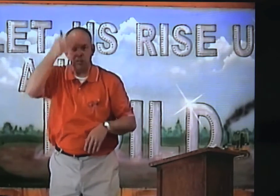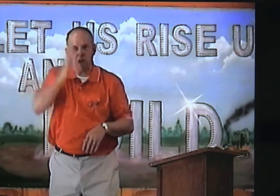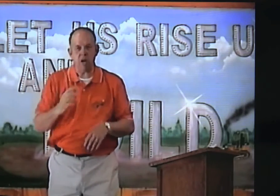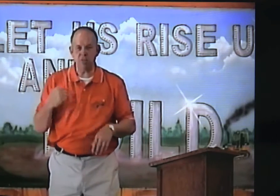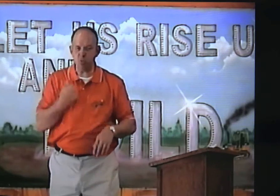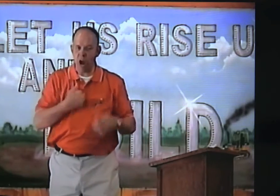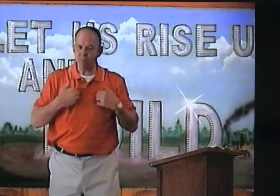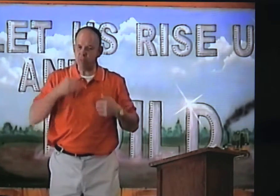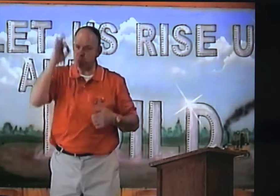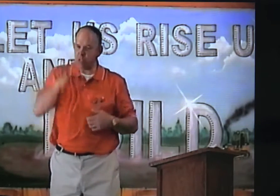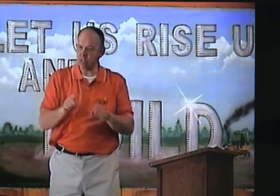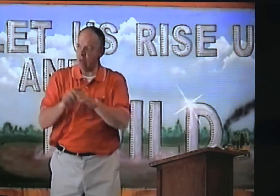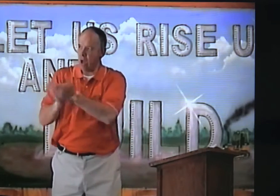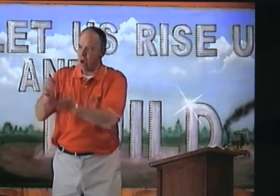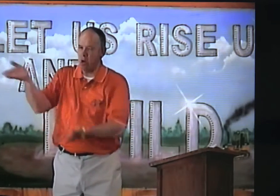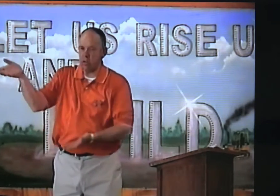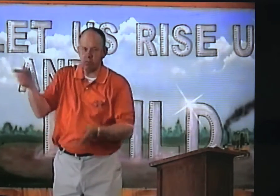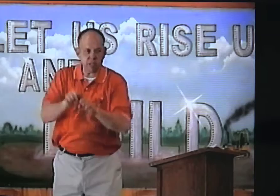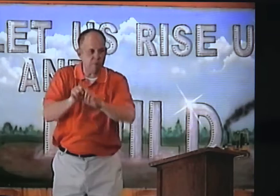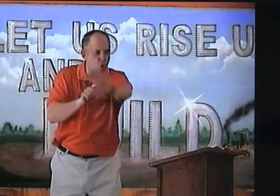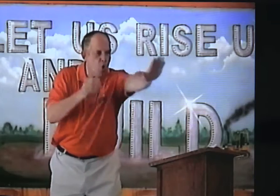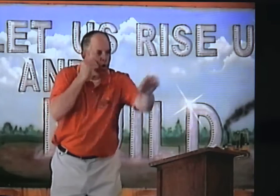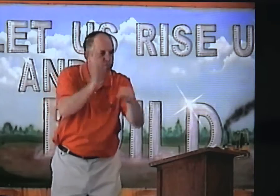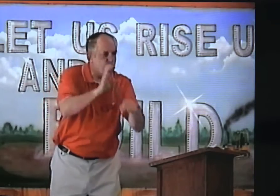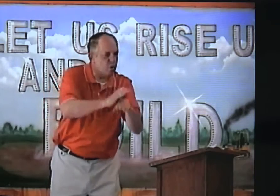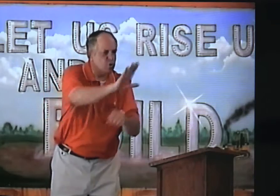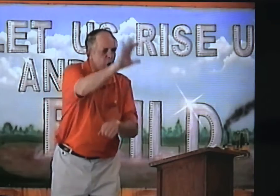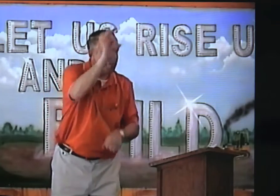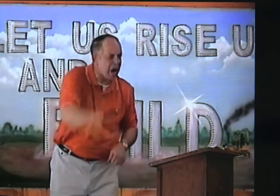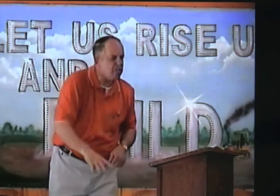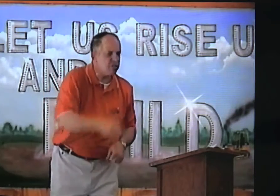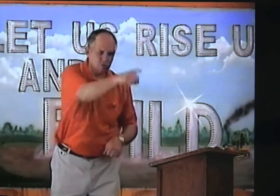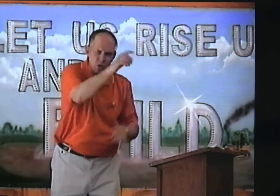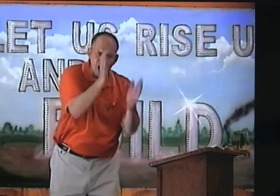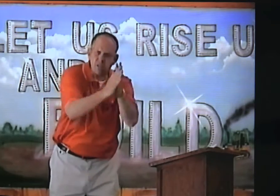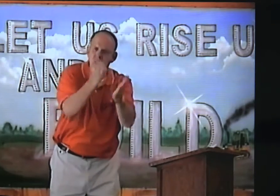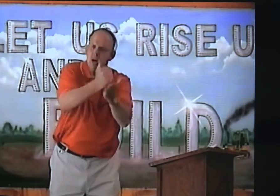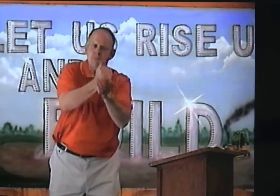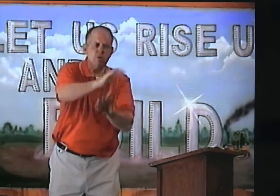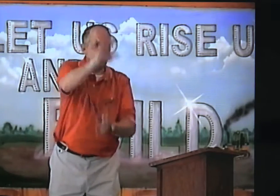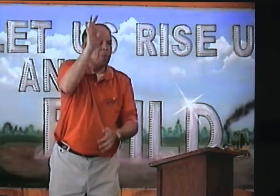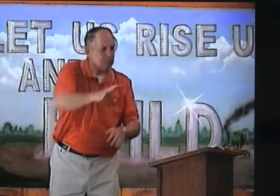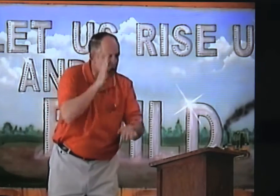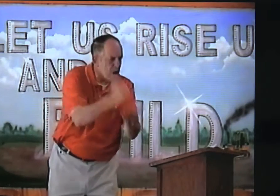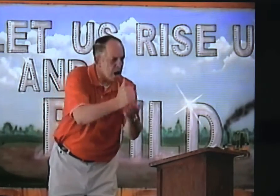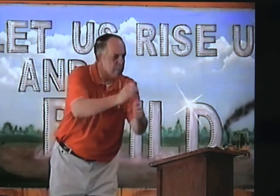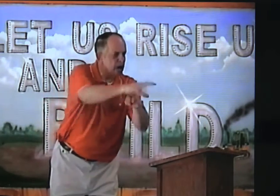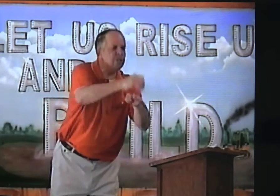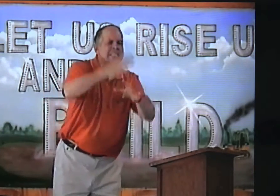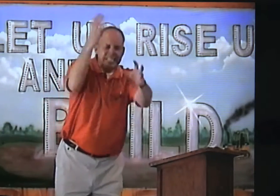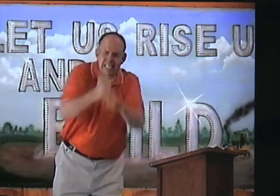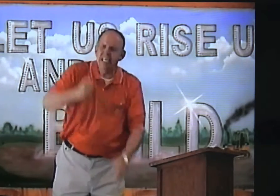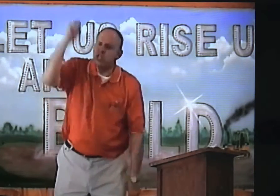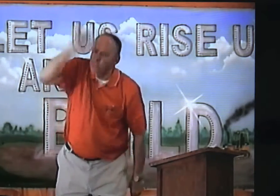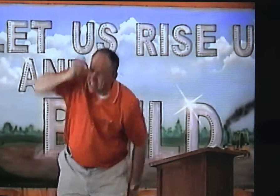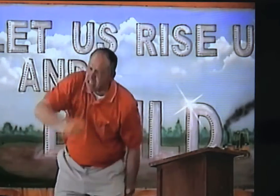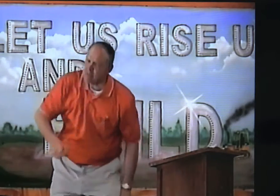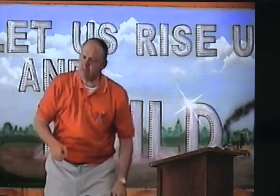Really help. God's man. That's why we have a good preacher. Your home church, you have a good preacher. Your preacher is willing to help you. Ask